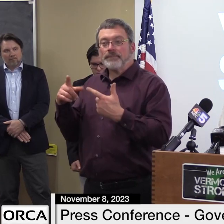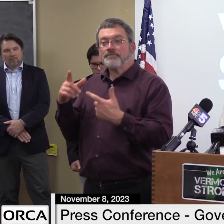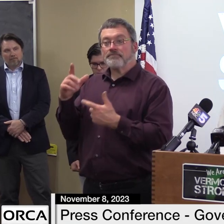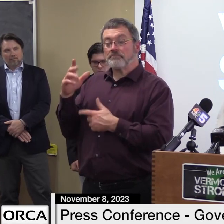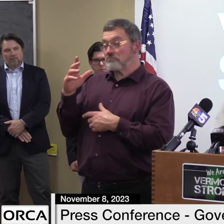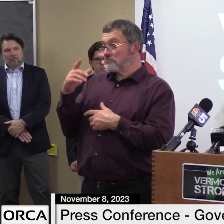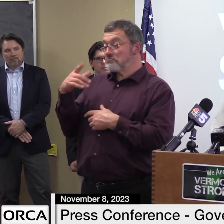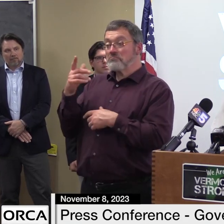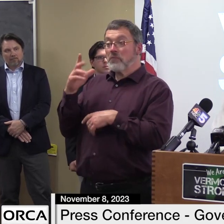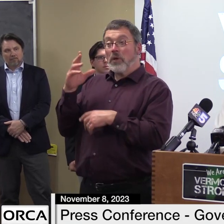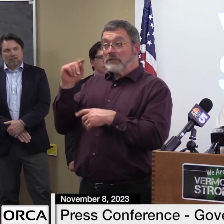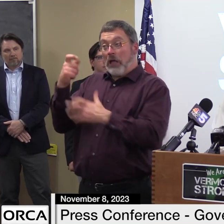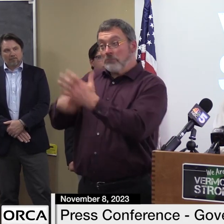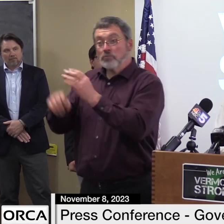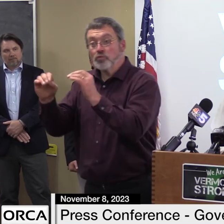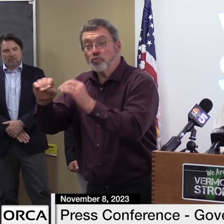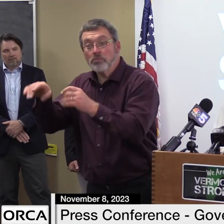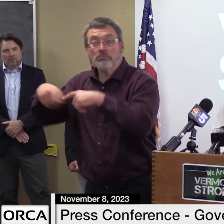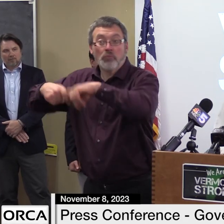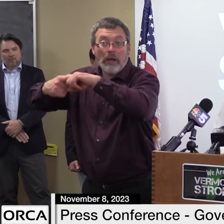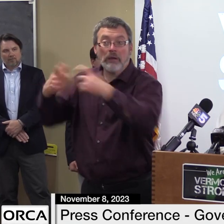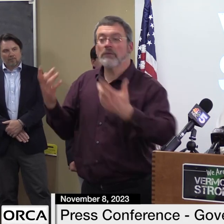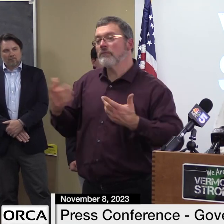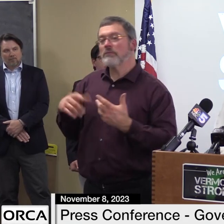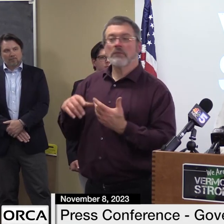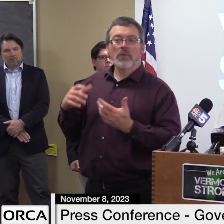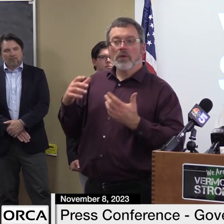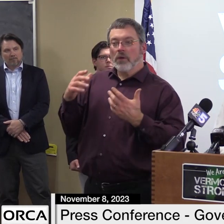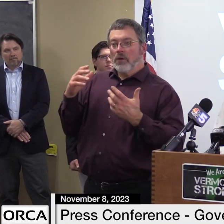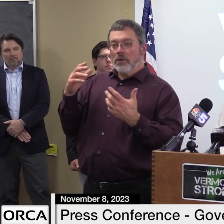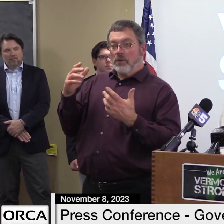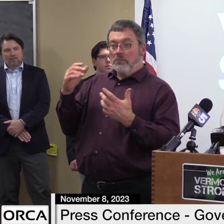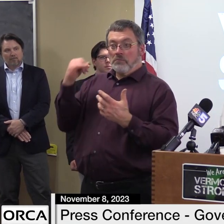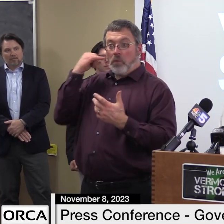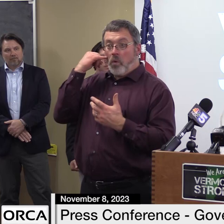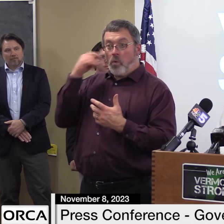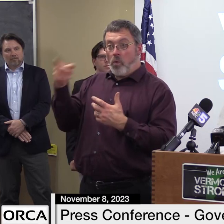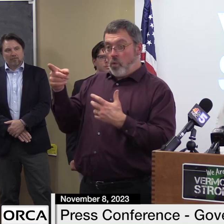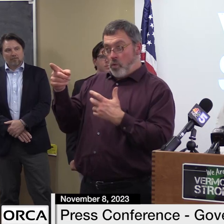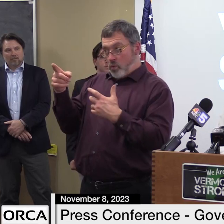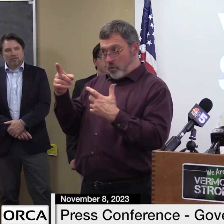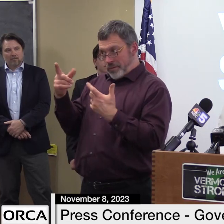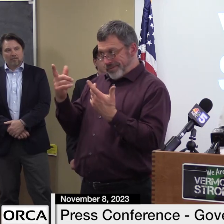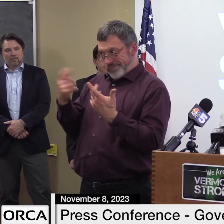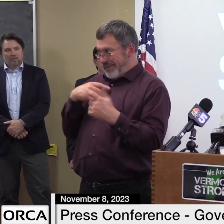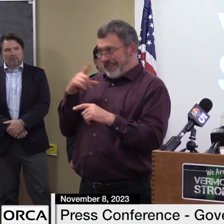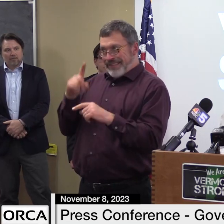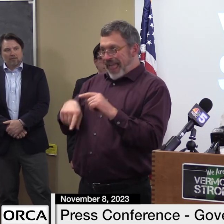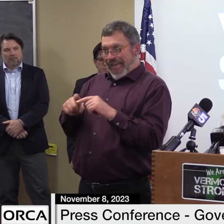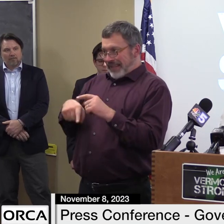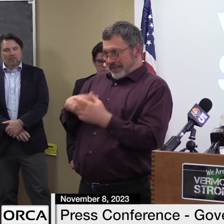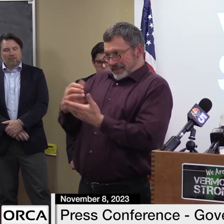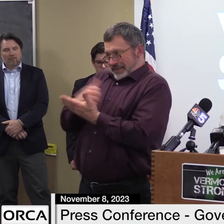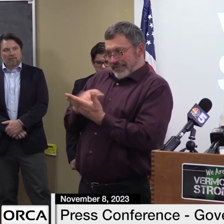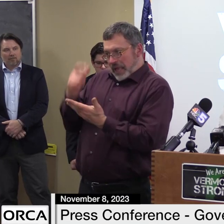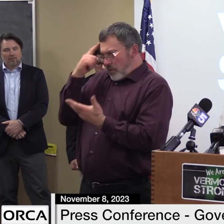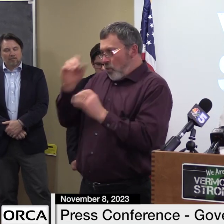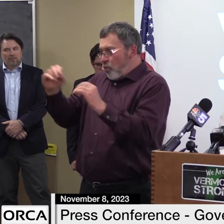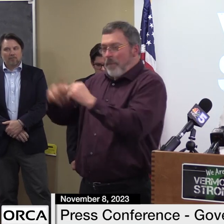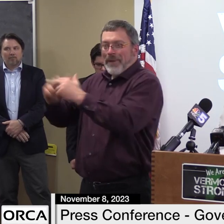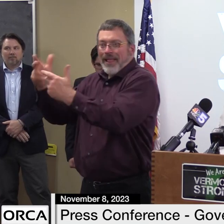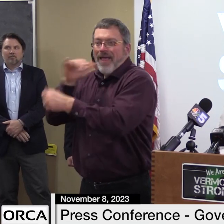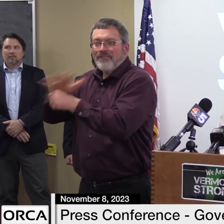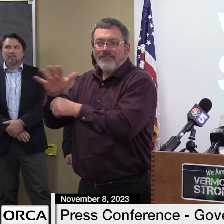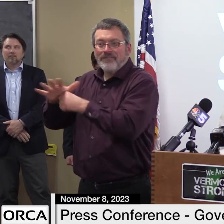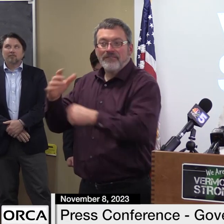Well, we're not receiving the tax now because they're not building enough housing. So if we can energize